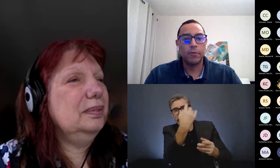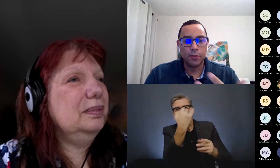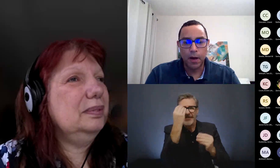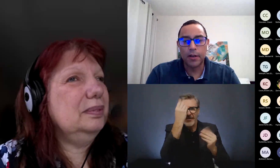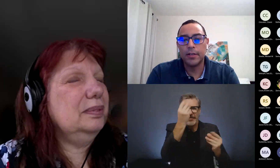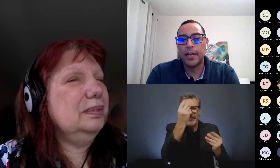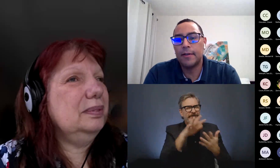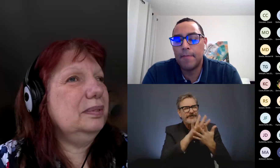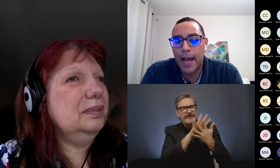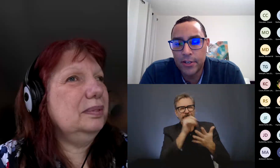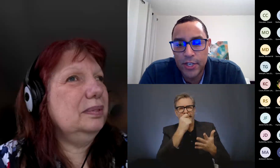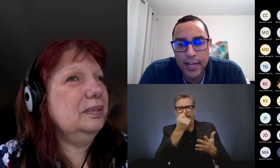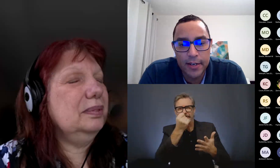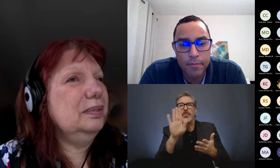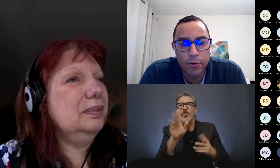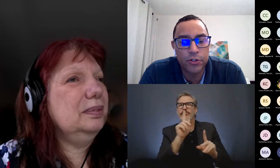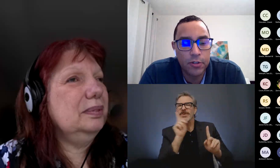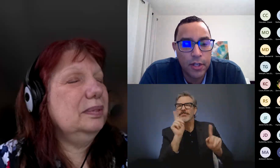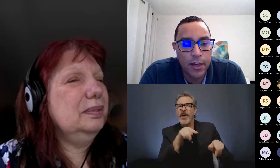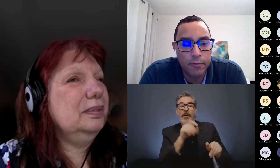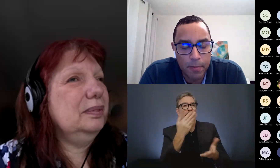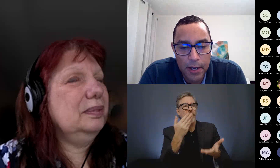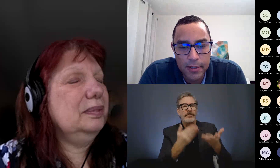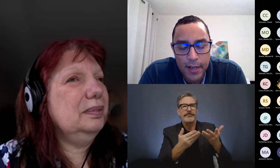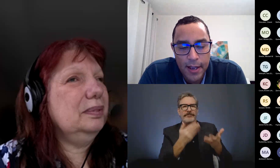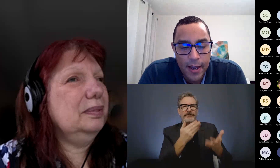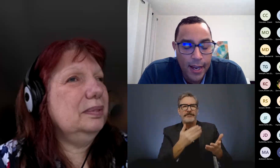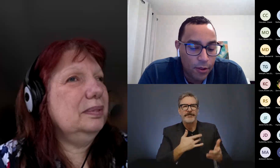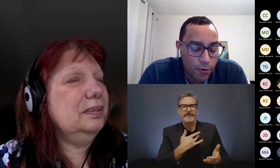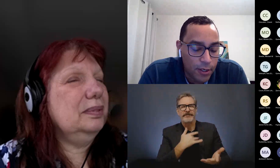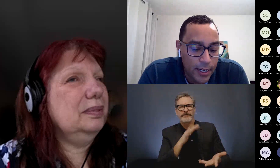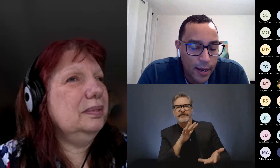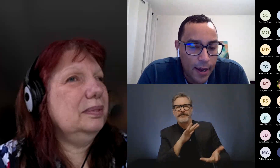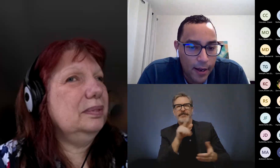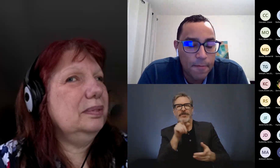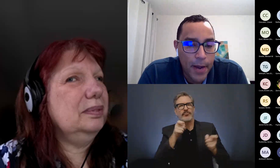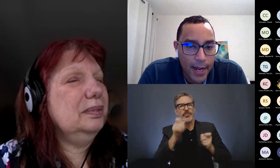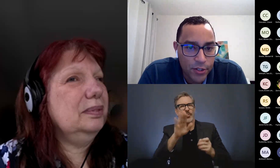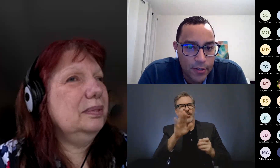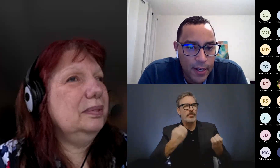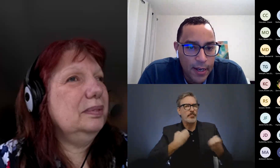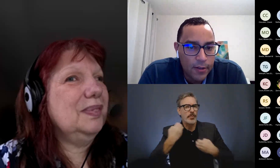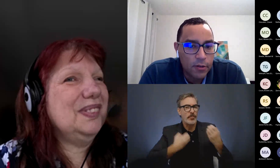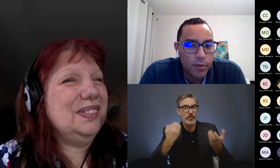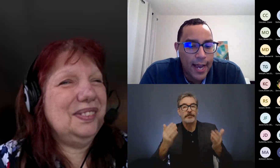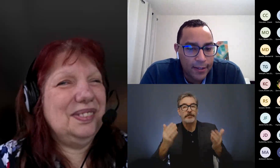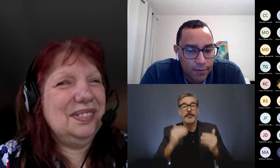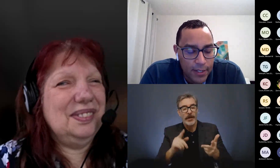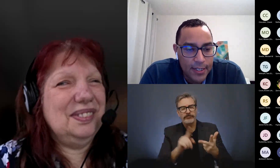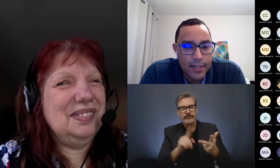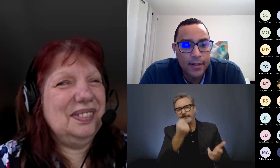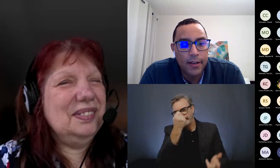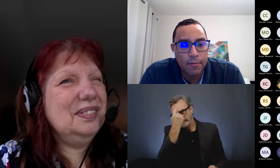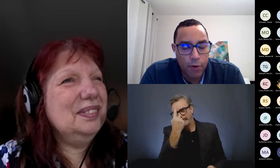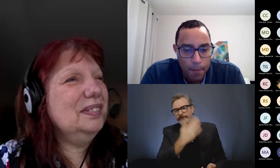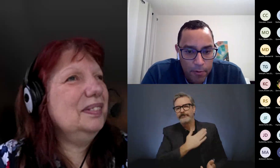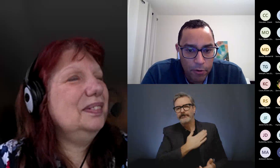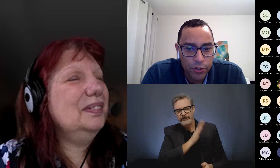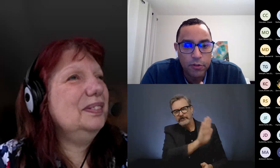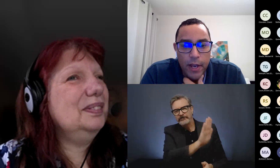do we respond and manage that emotional response? And thirdly, compassion. So with active